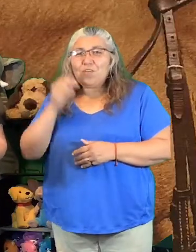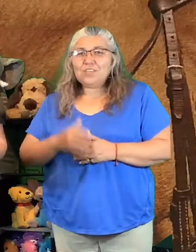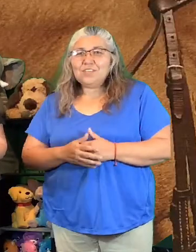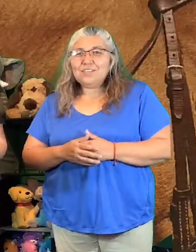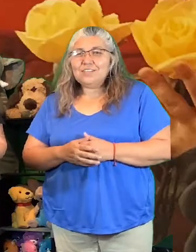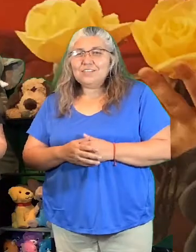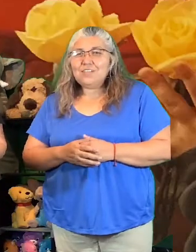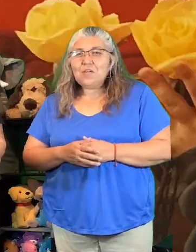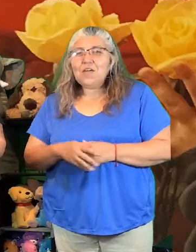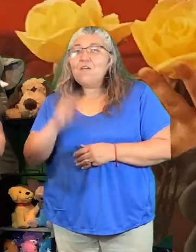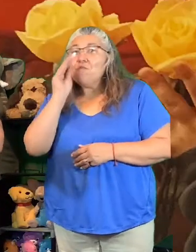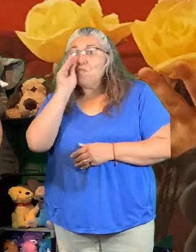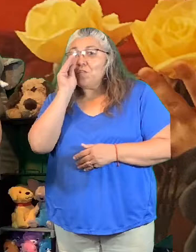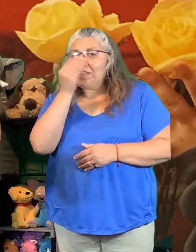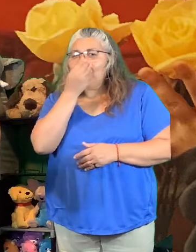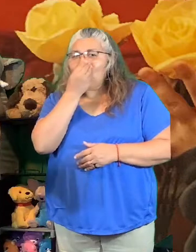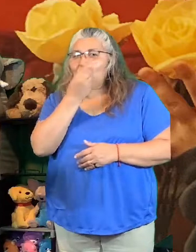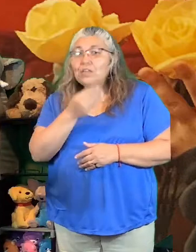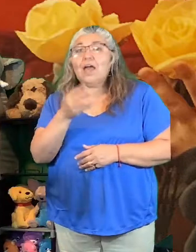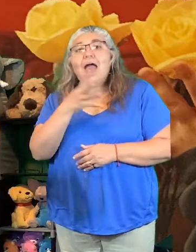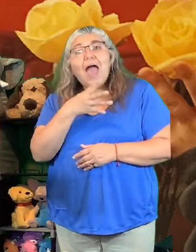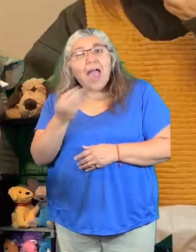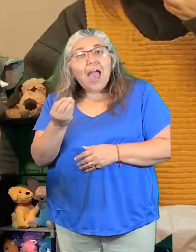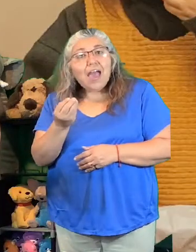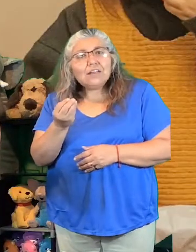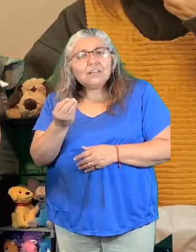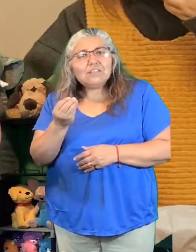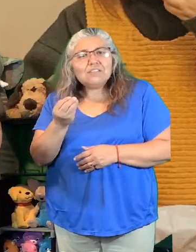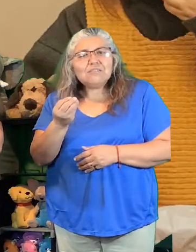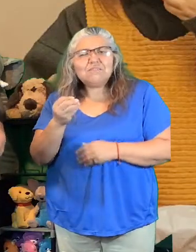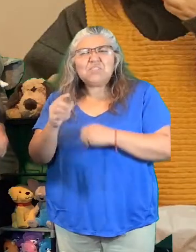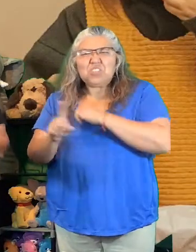flowers, and garbage.